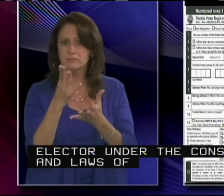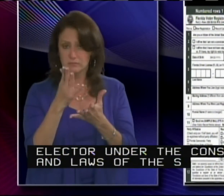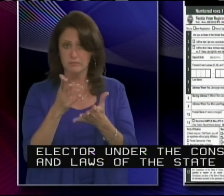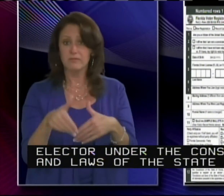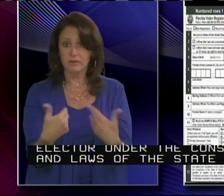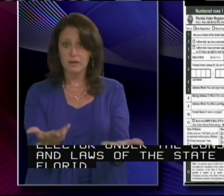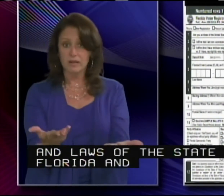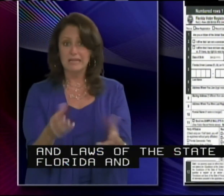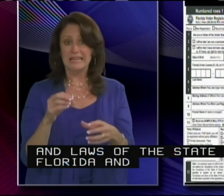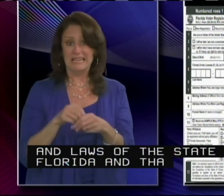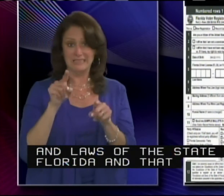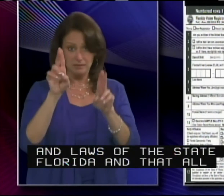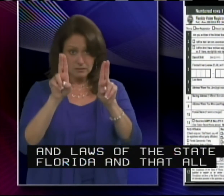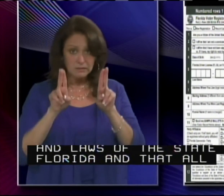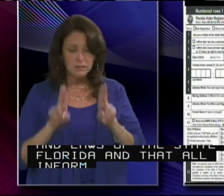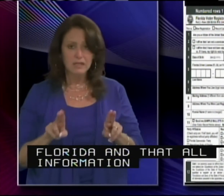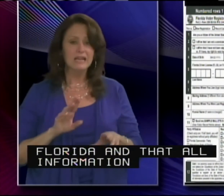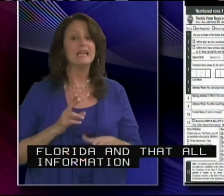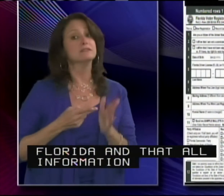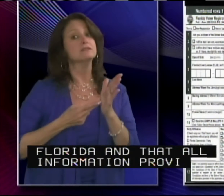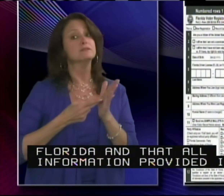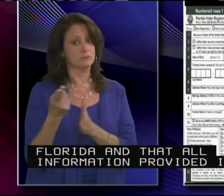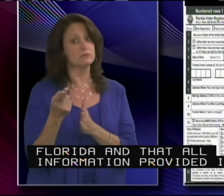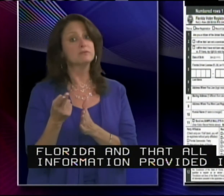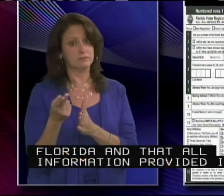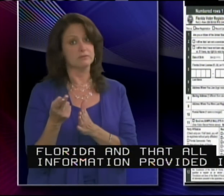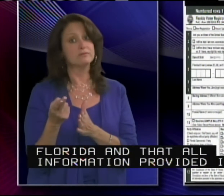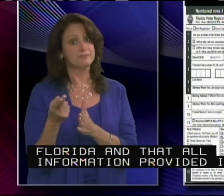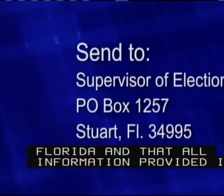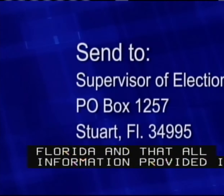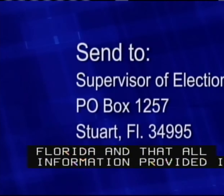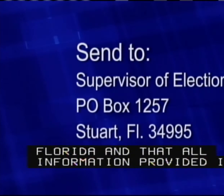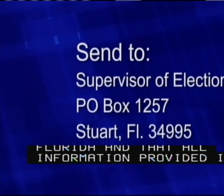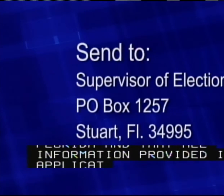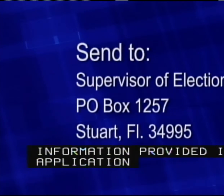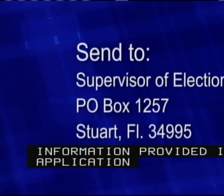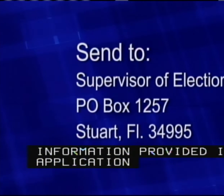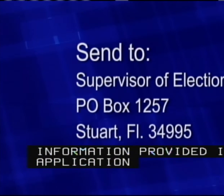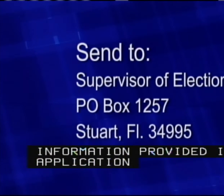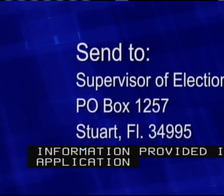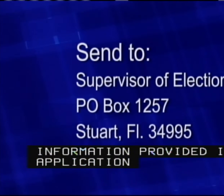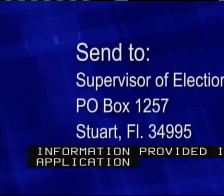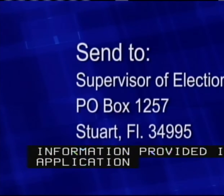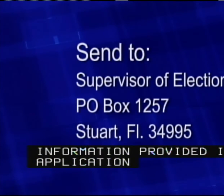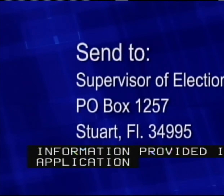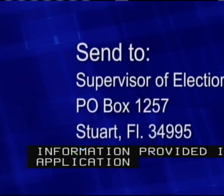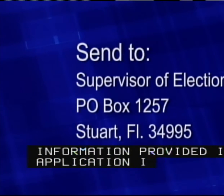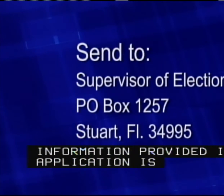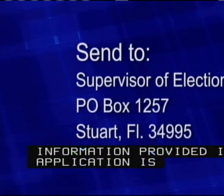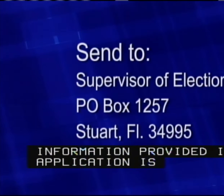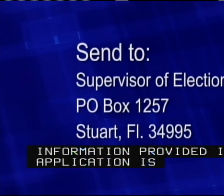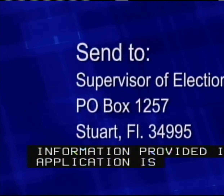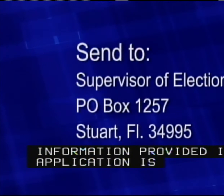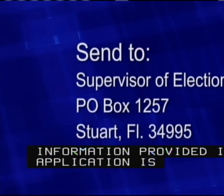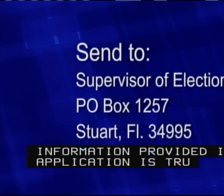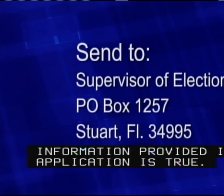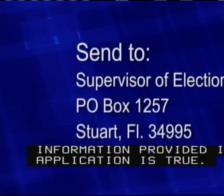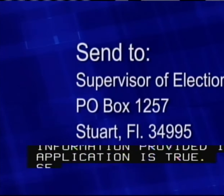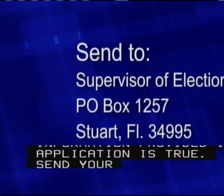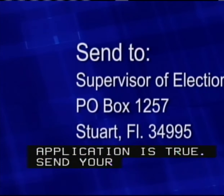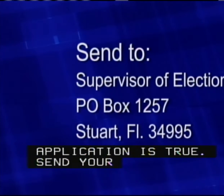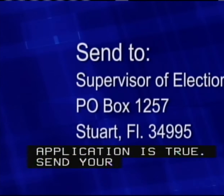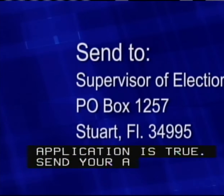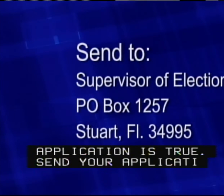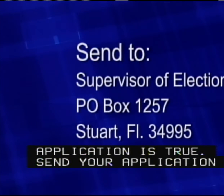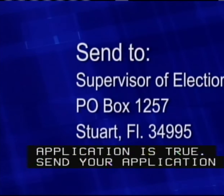information provided in this application is true. Send your application to the Martin County Supervisor